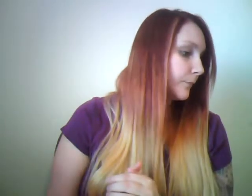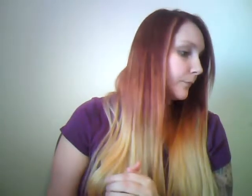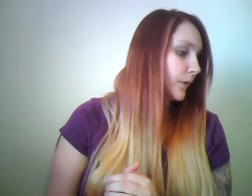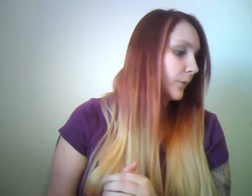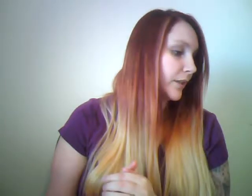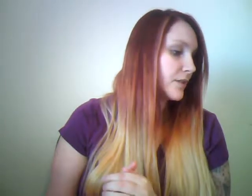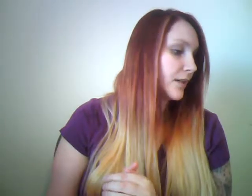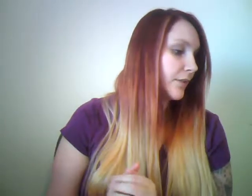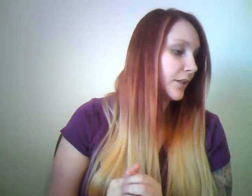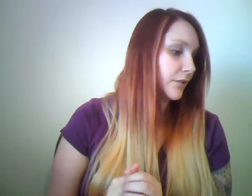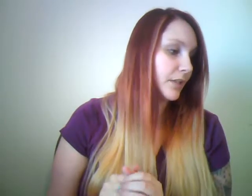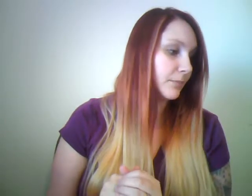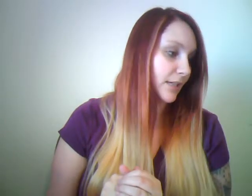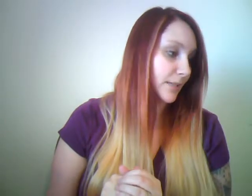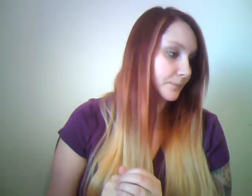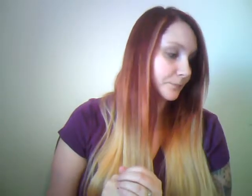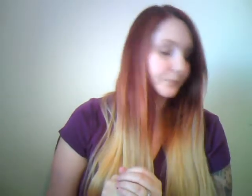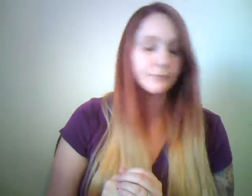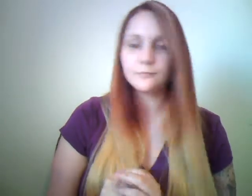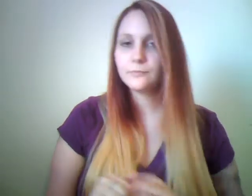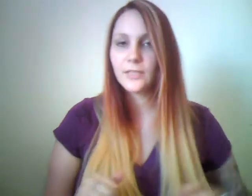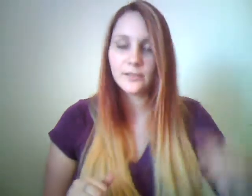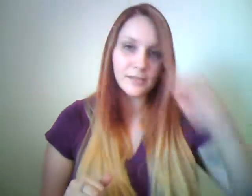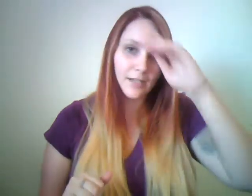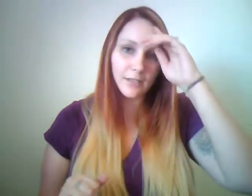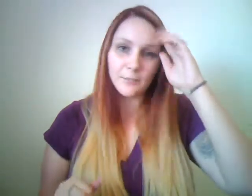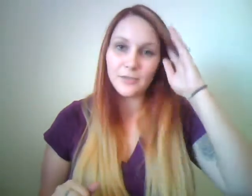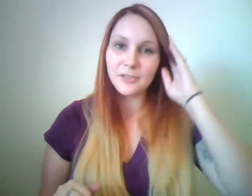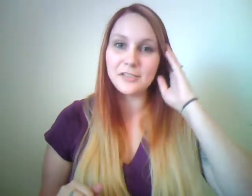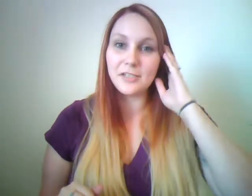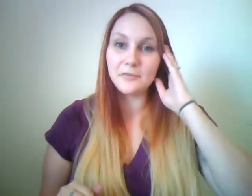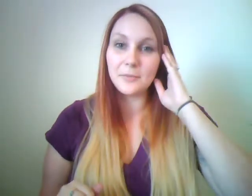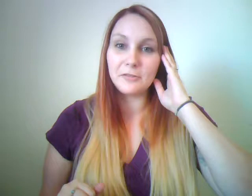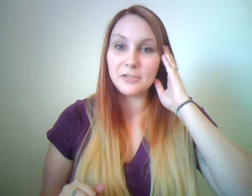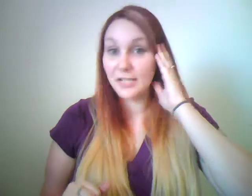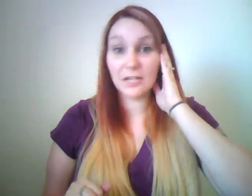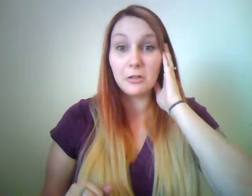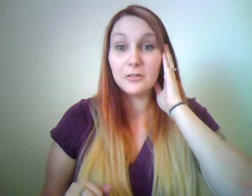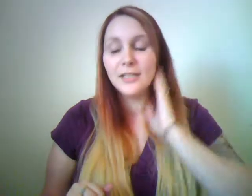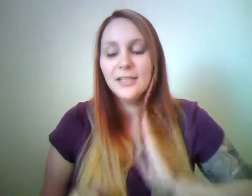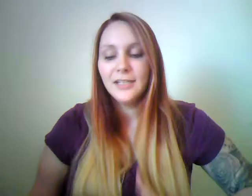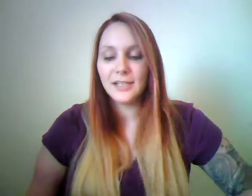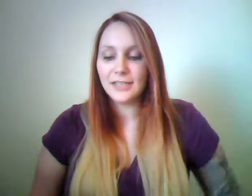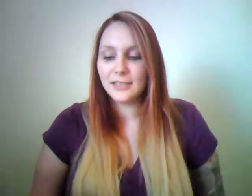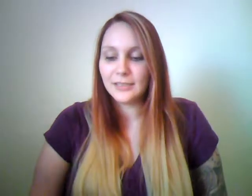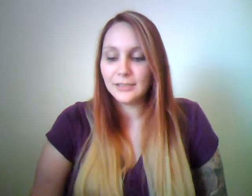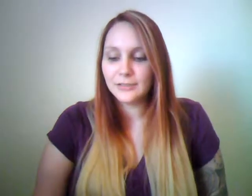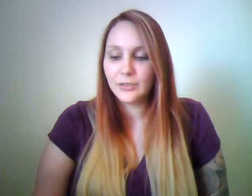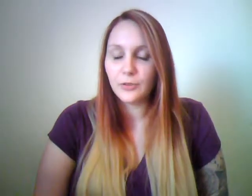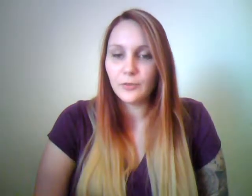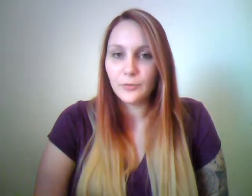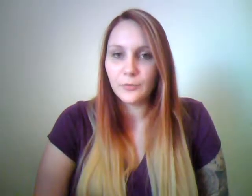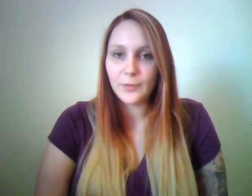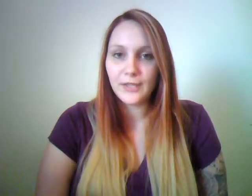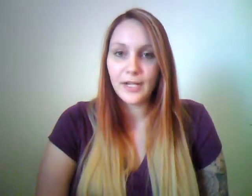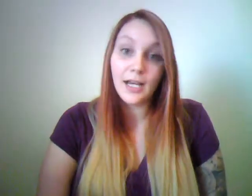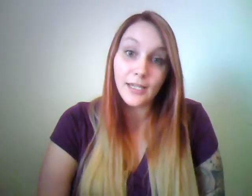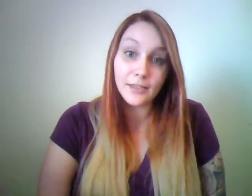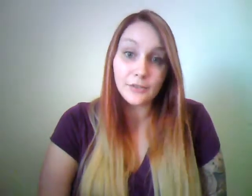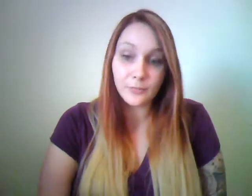When there's nothing good in me, this is not going to be translated from English at all. So the way that I interpret it